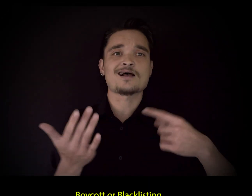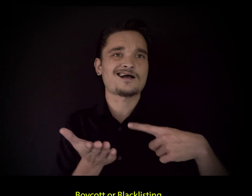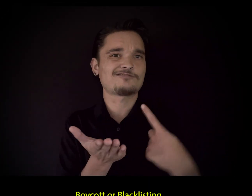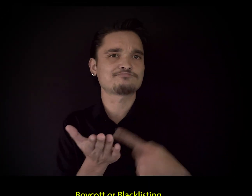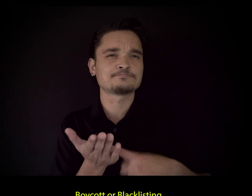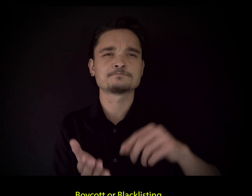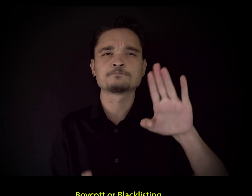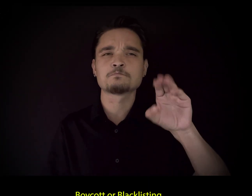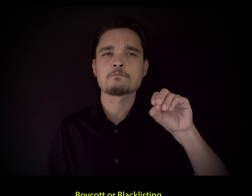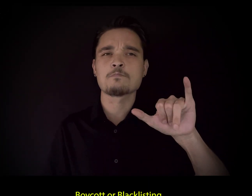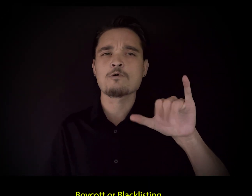Boycott or blacklisting.